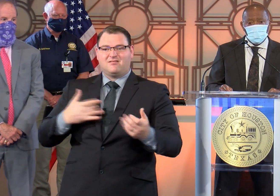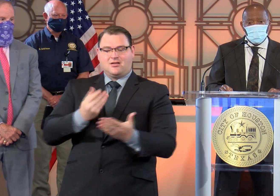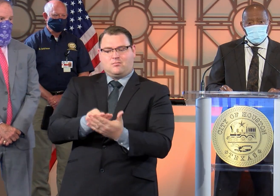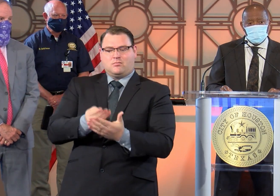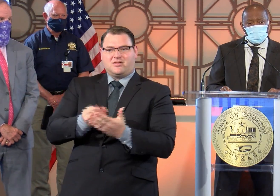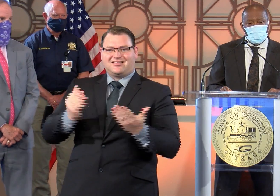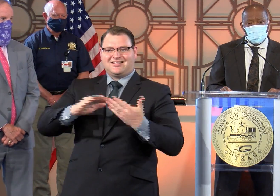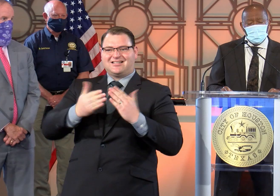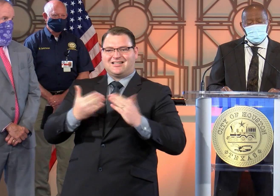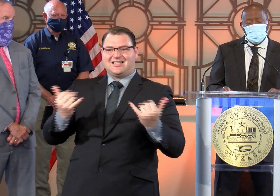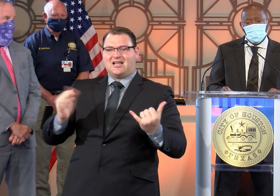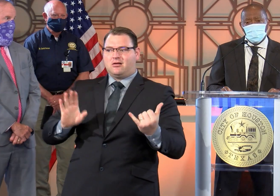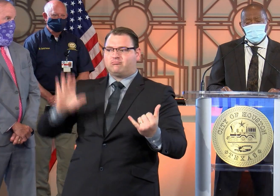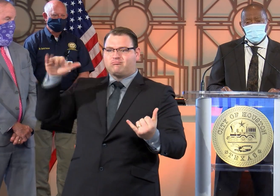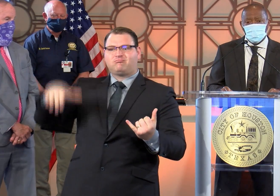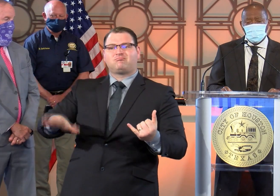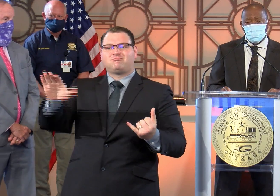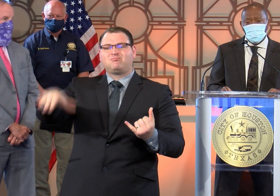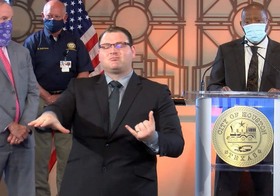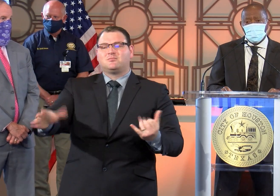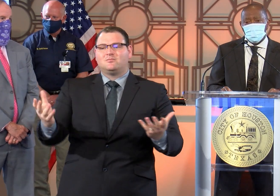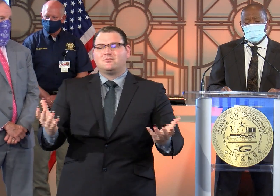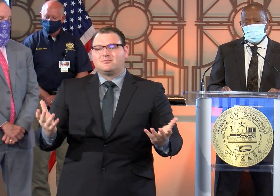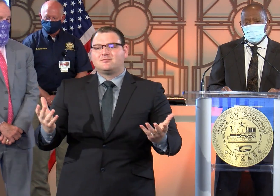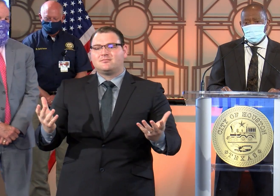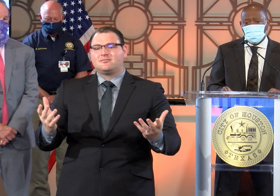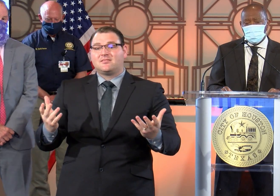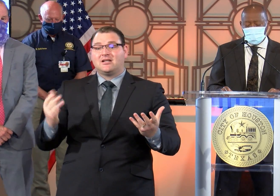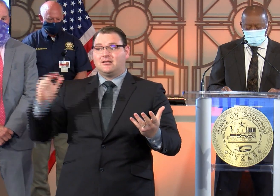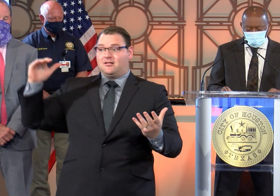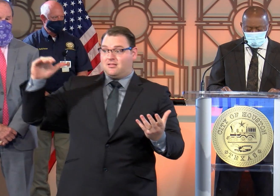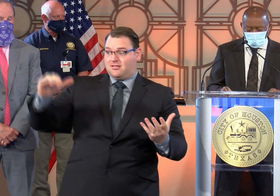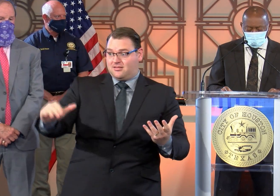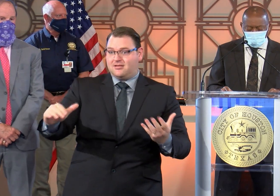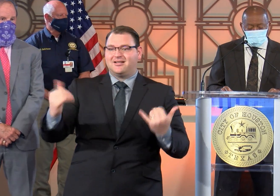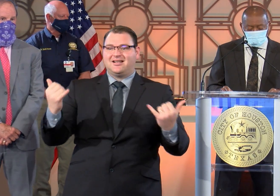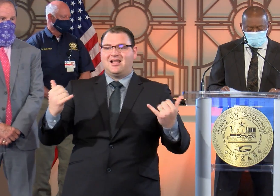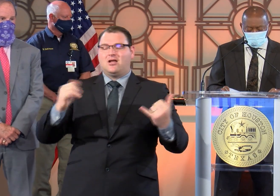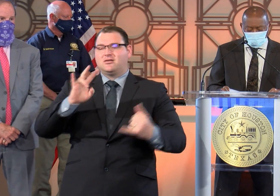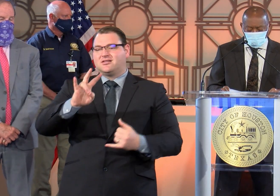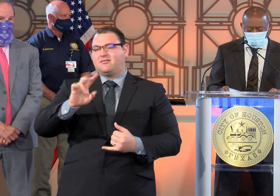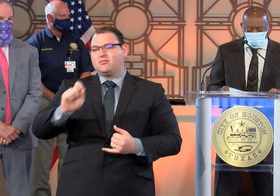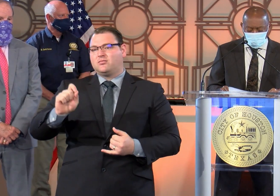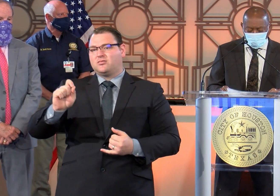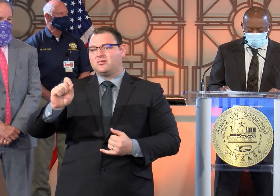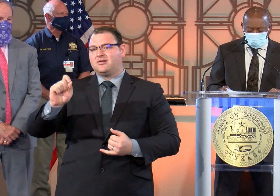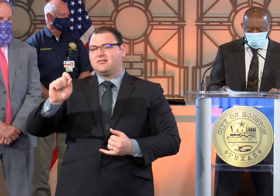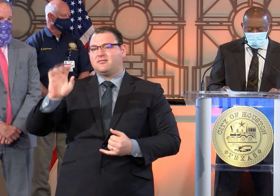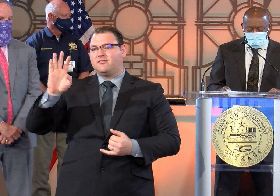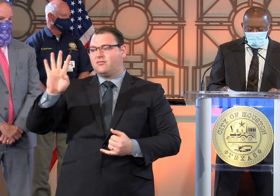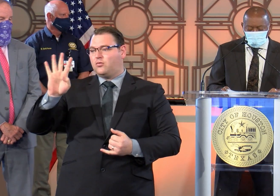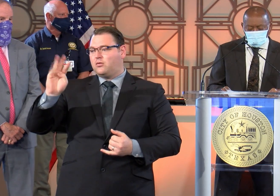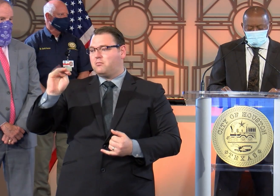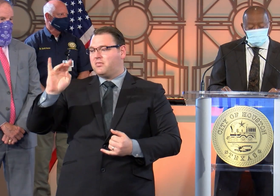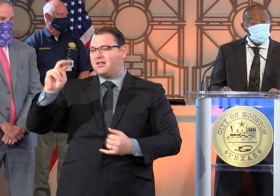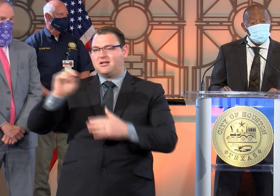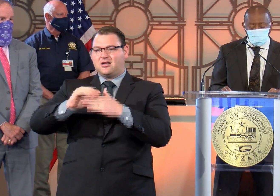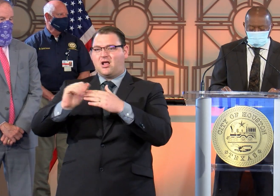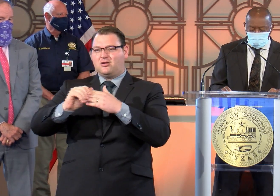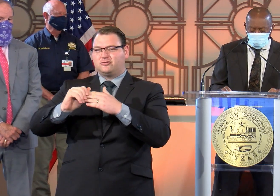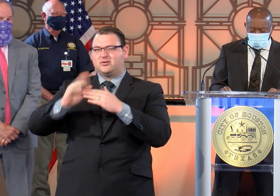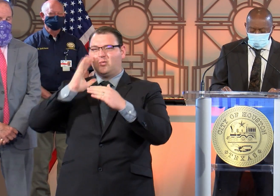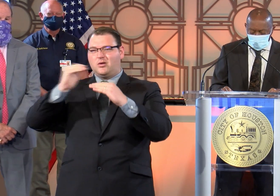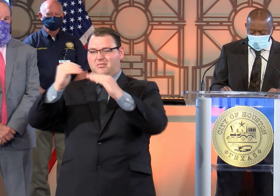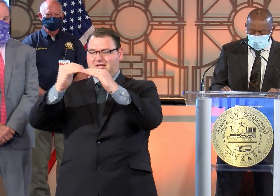we will be drawing down below the 7.5% fund balance of about $7.4 million. For the